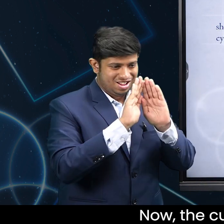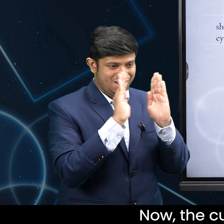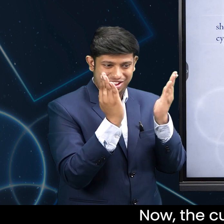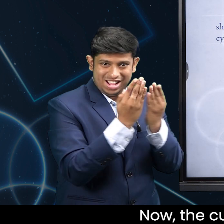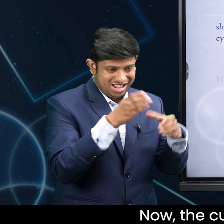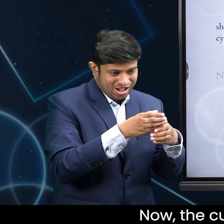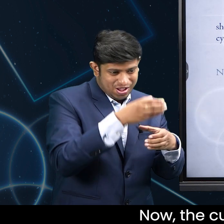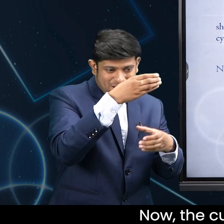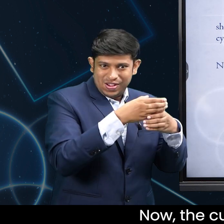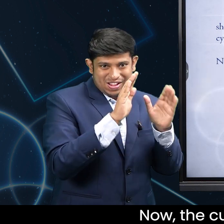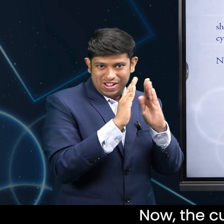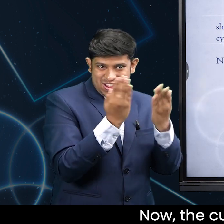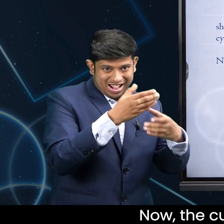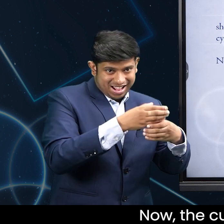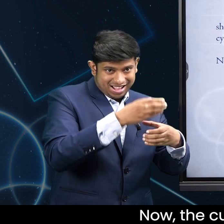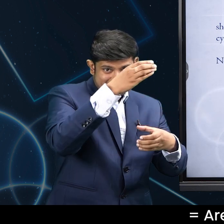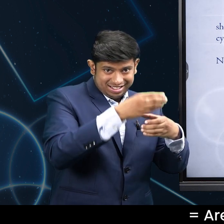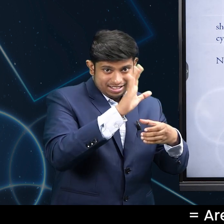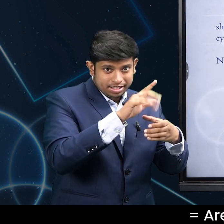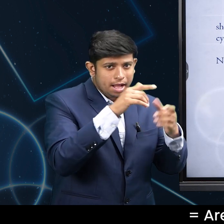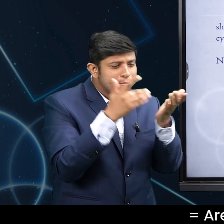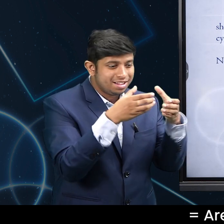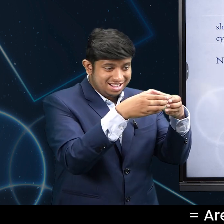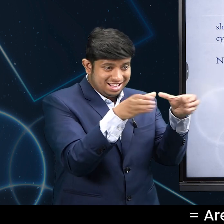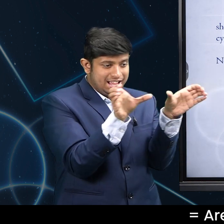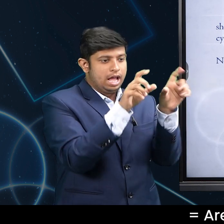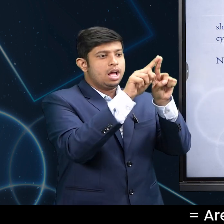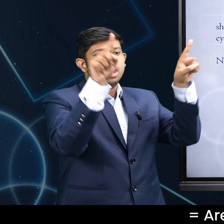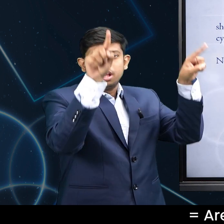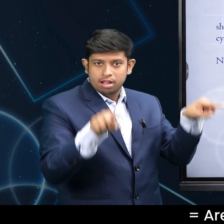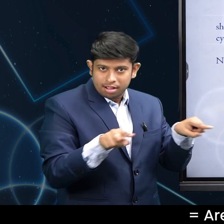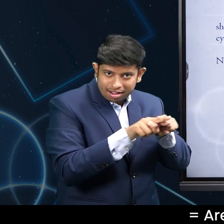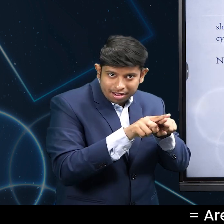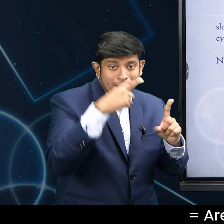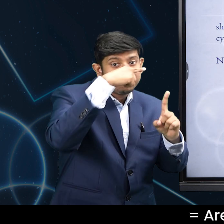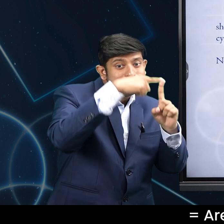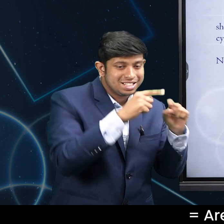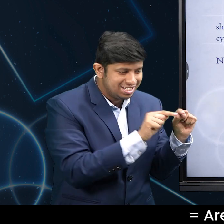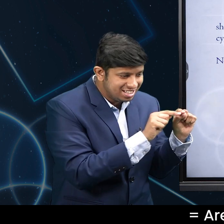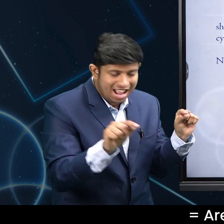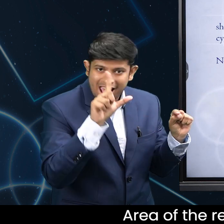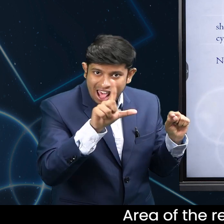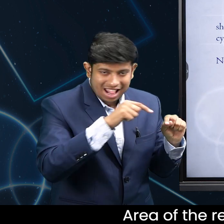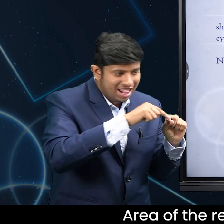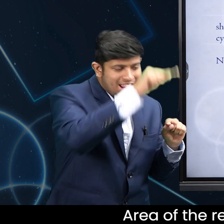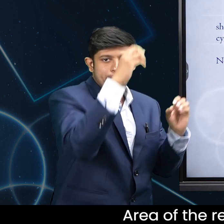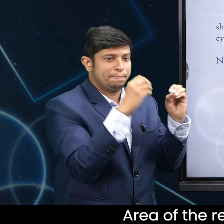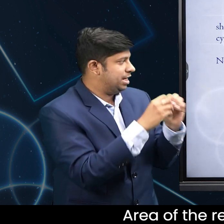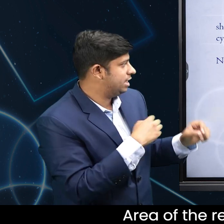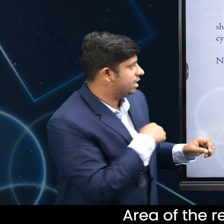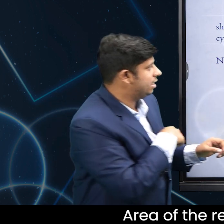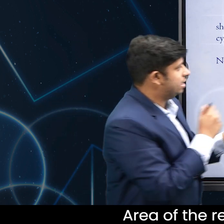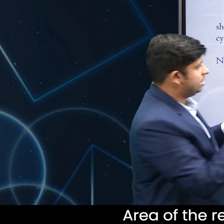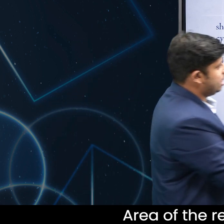Now, the curved surface area of the cylinder is equal to area of the rectangular sheet, that is equal